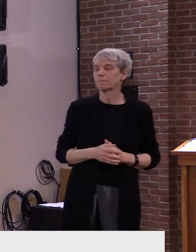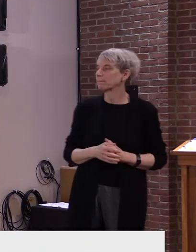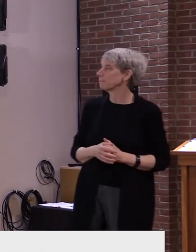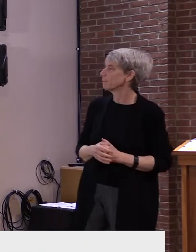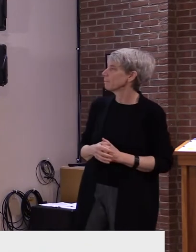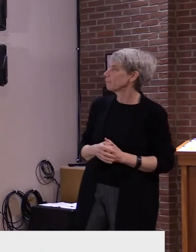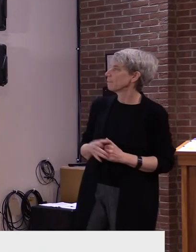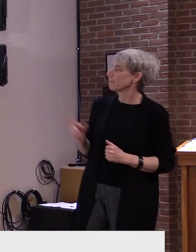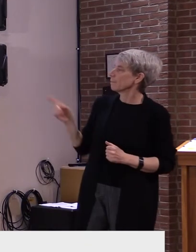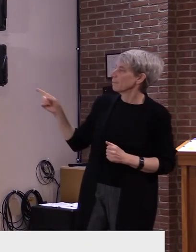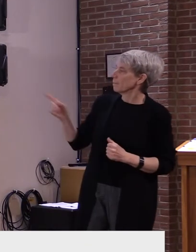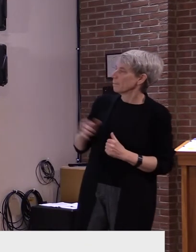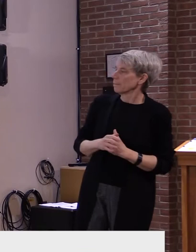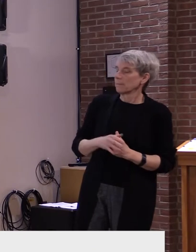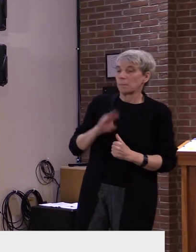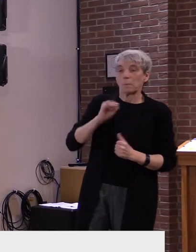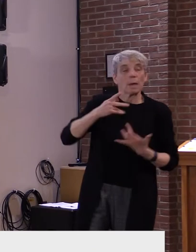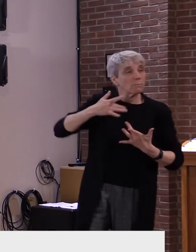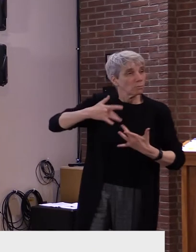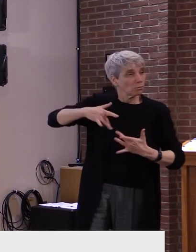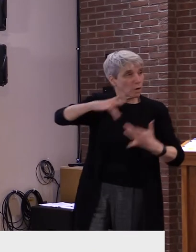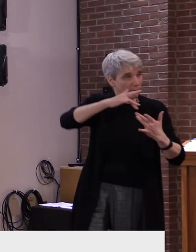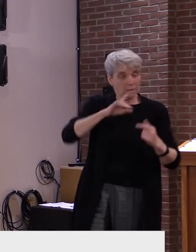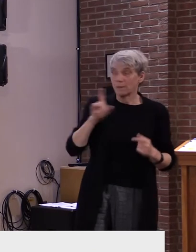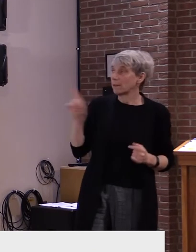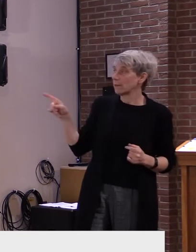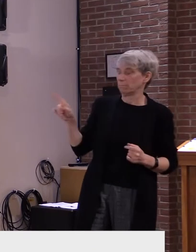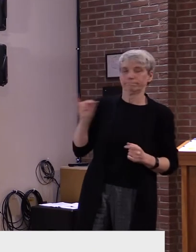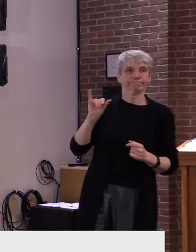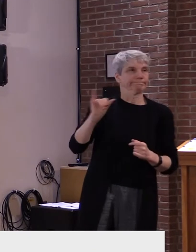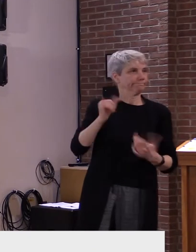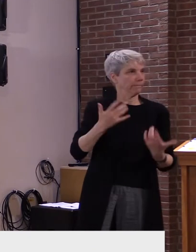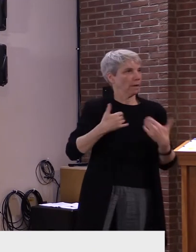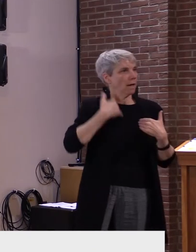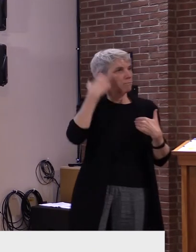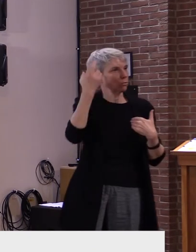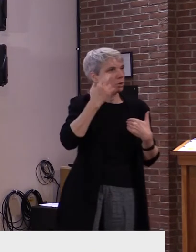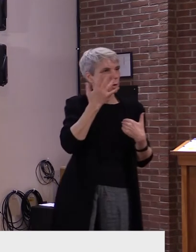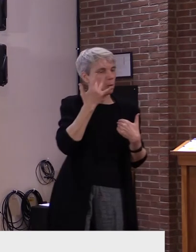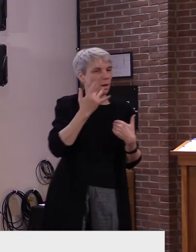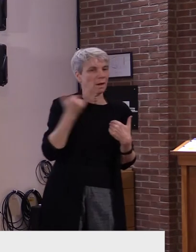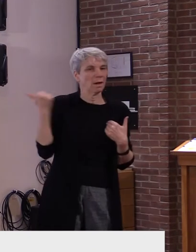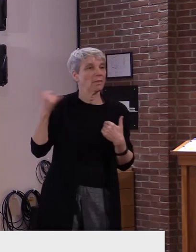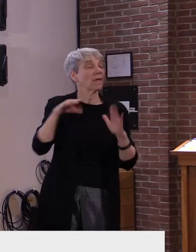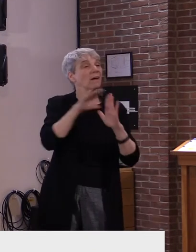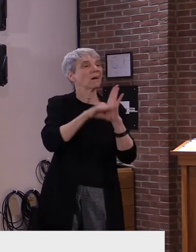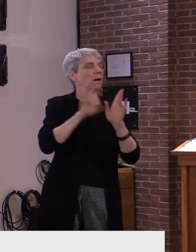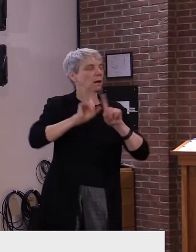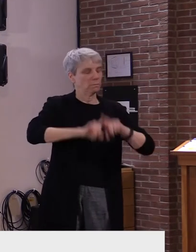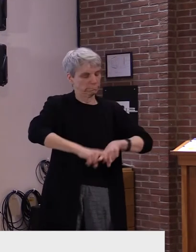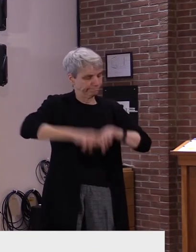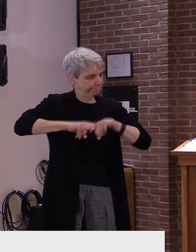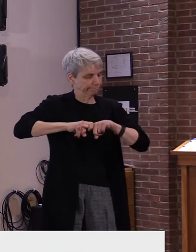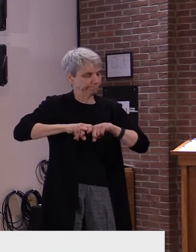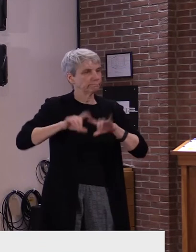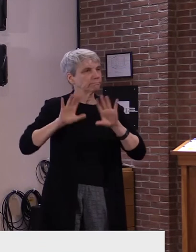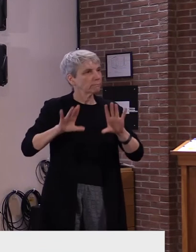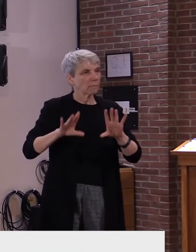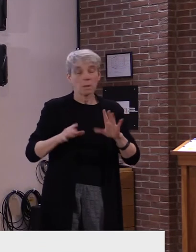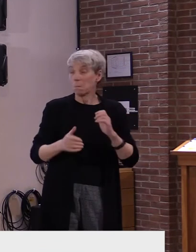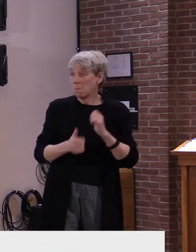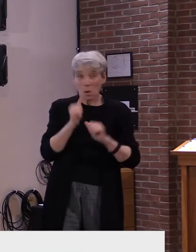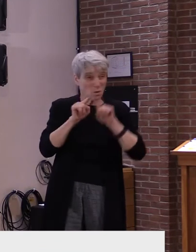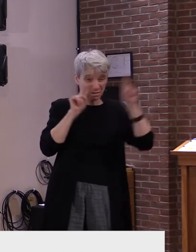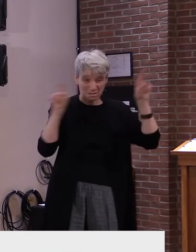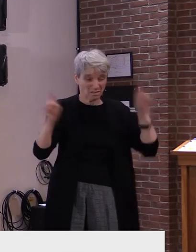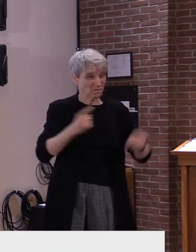turning now to our travel map you can see the reason and the rationale for suspending the travel map very few places are eligible for travel